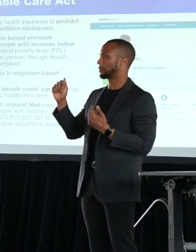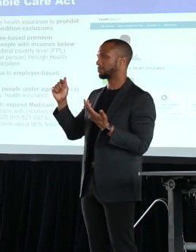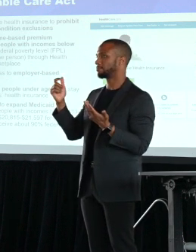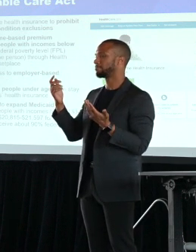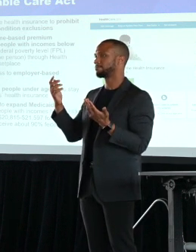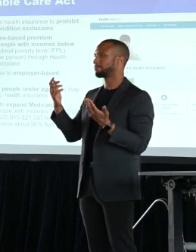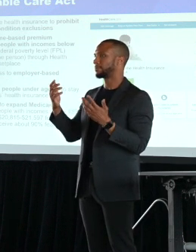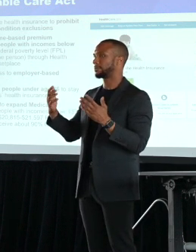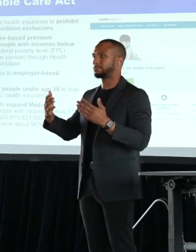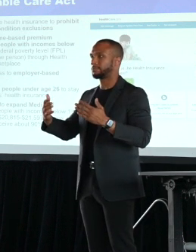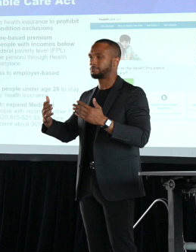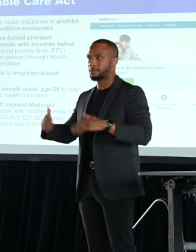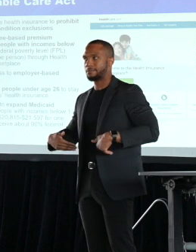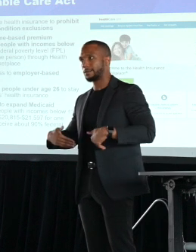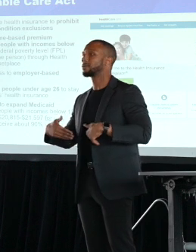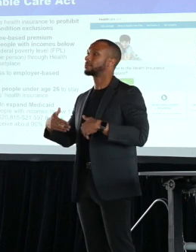So, anyway,